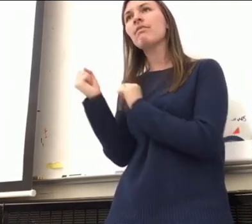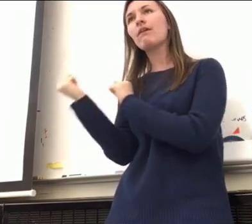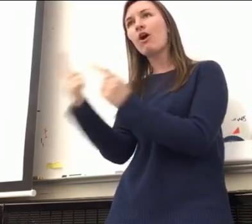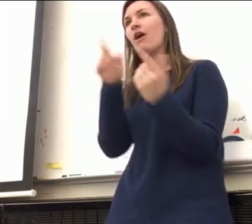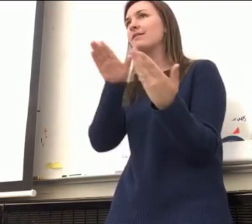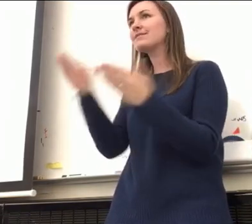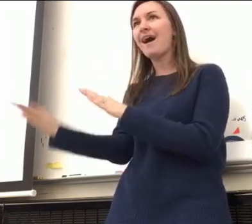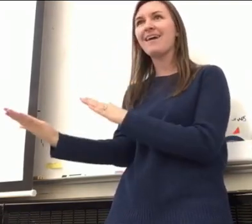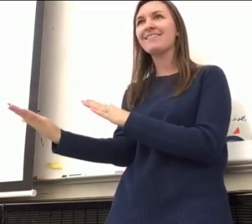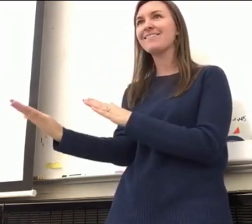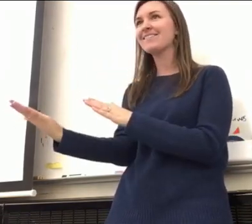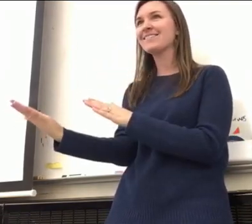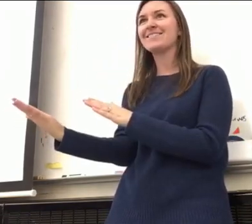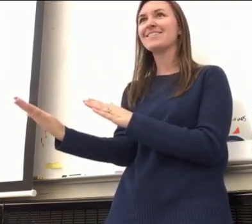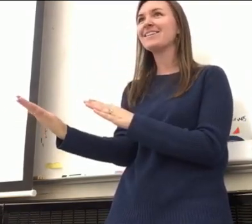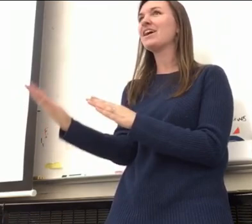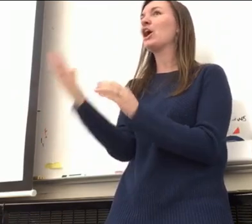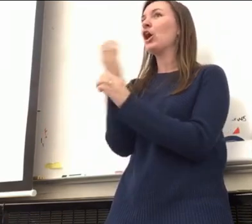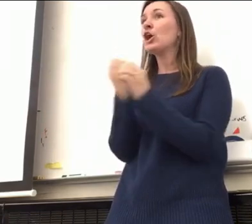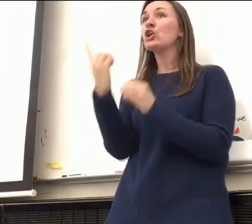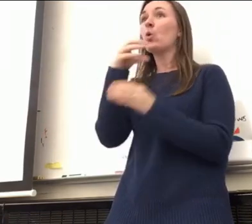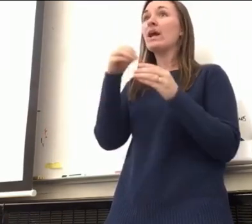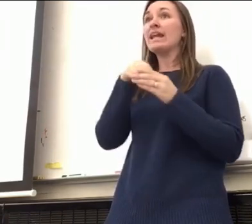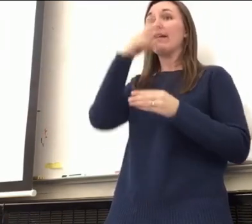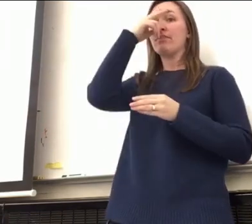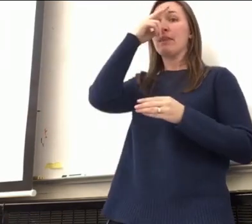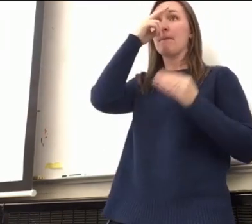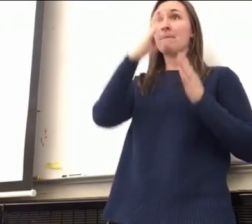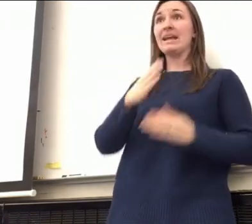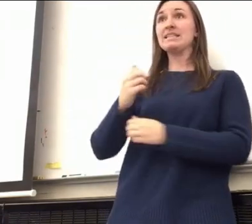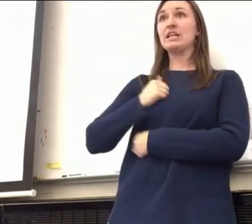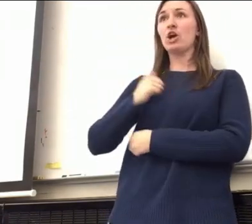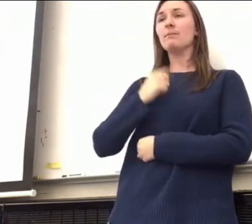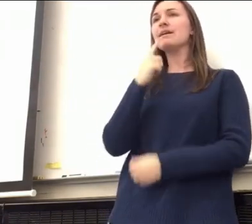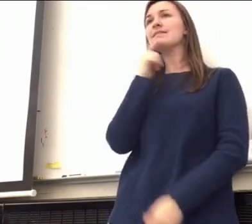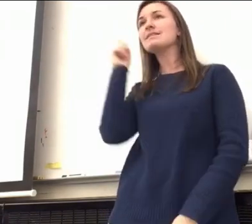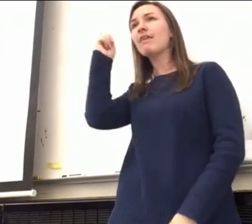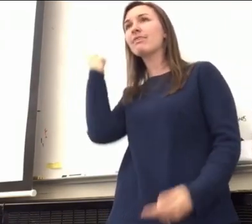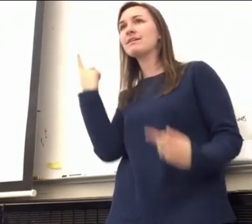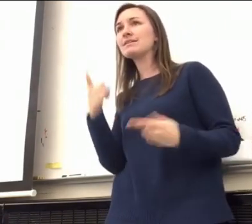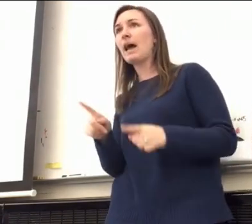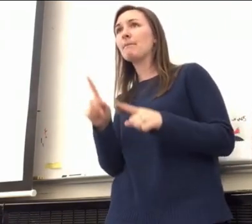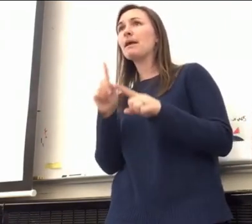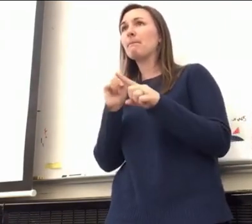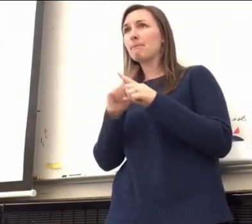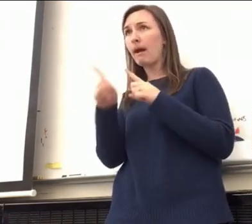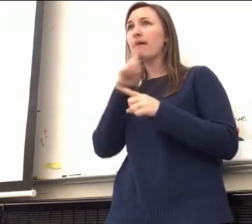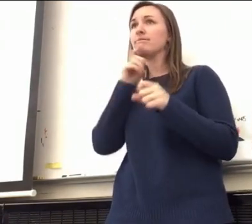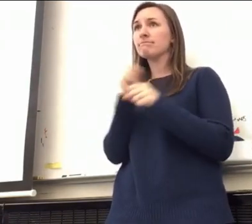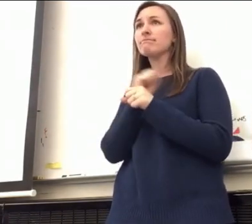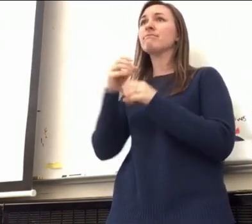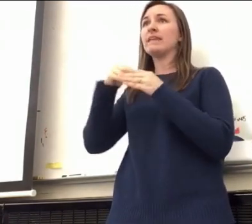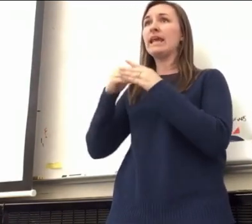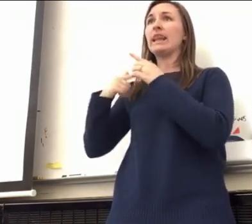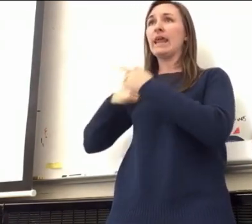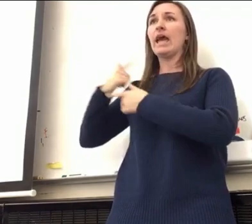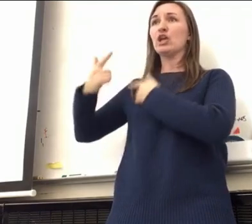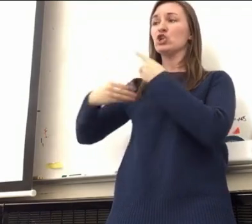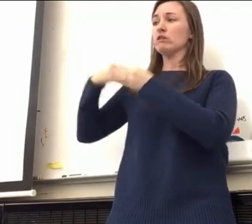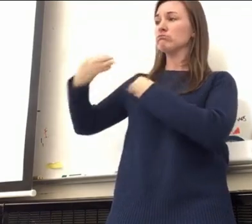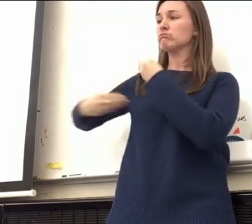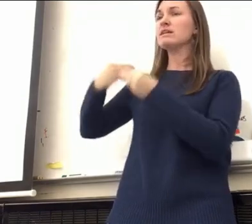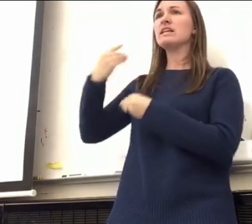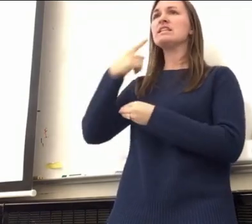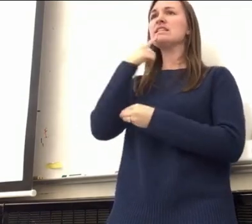No Mexican, as in anybody in the Mexican army, has ever said this happened. And yet, it is in legends and is in stories about this